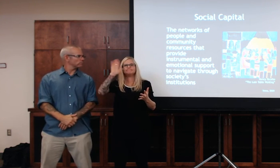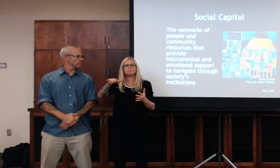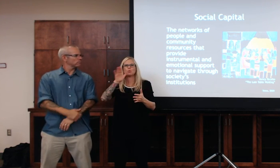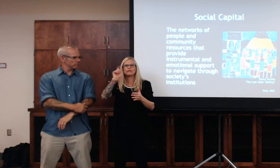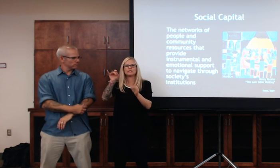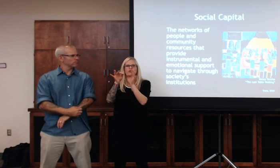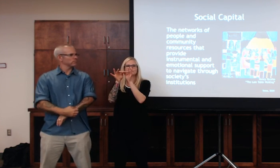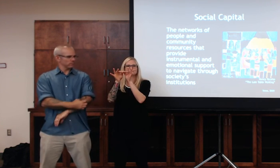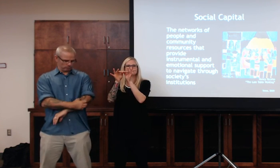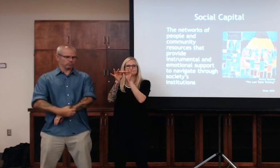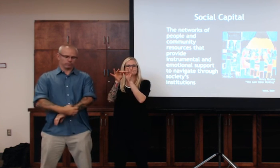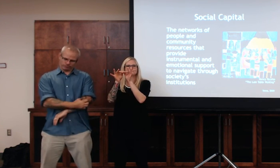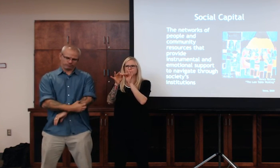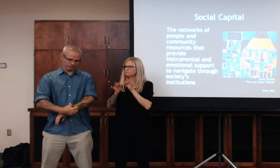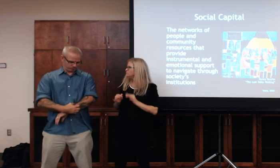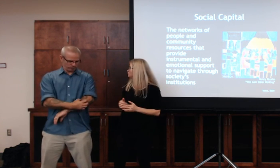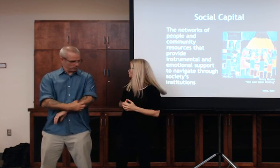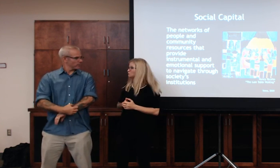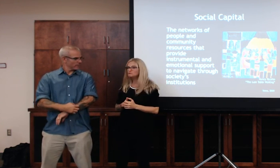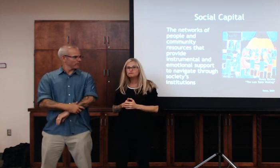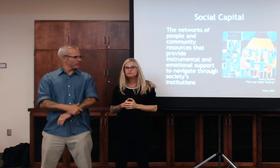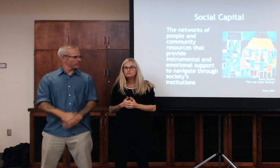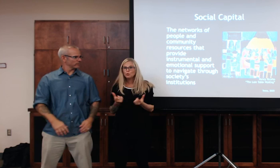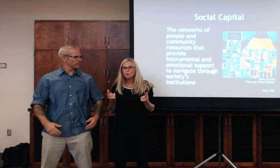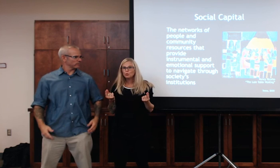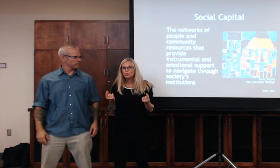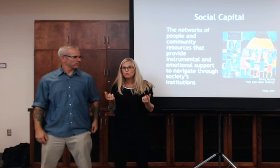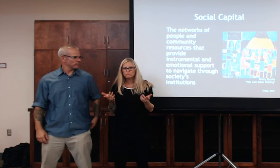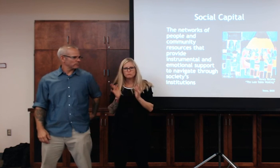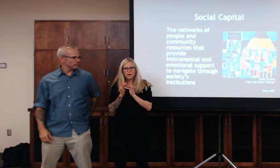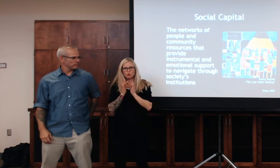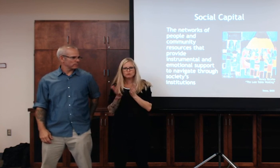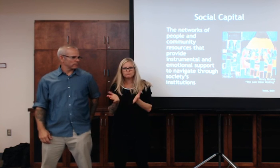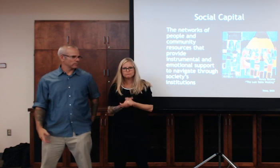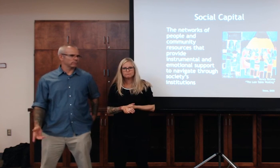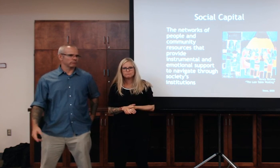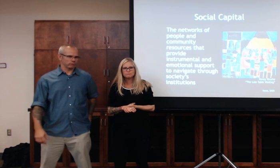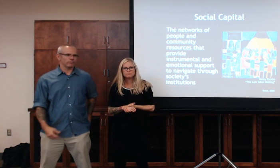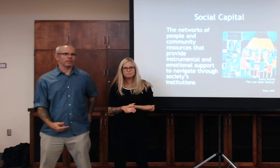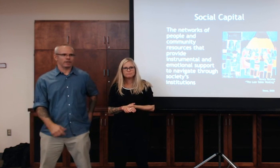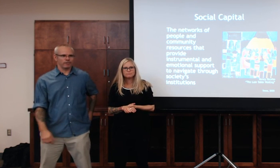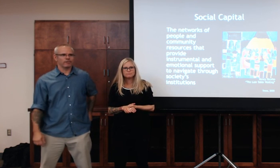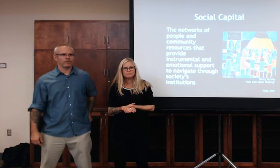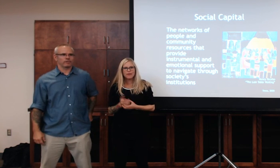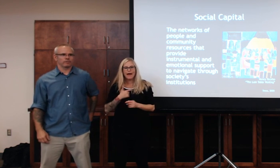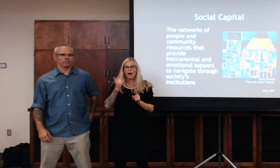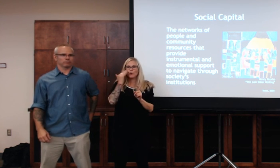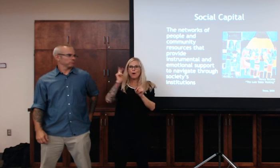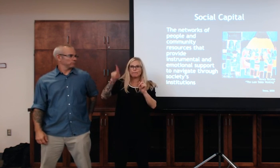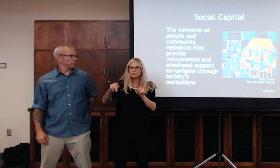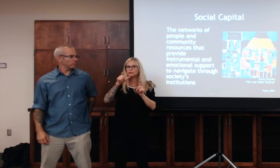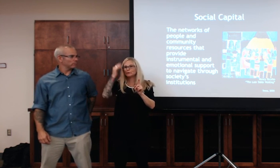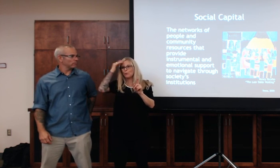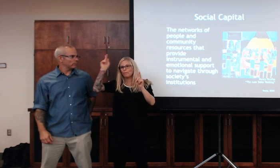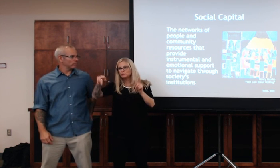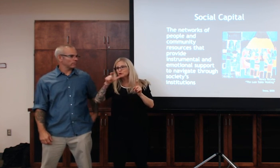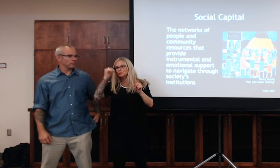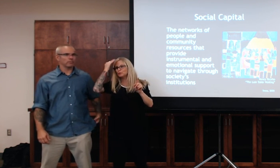So we thought, okay, I'm going to need an interpreter. What do? We network. I know a person who knows a person who